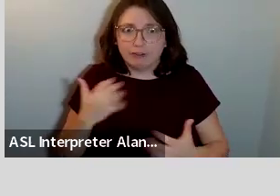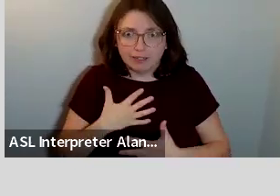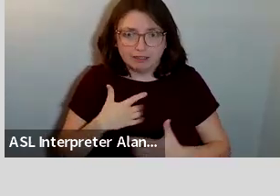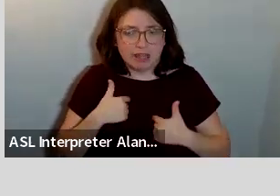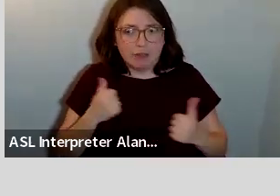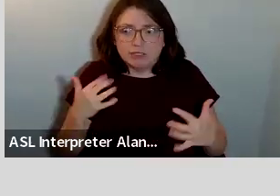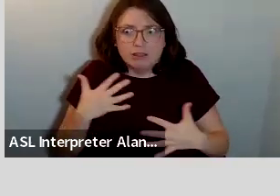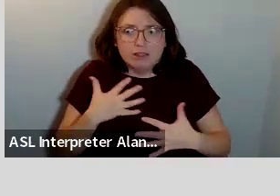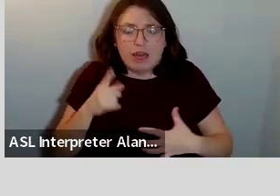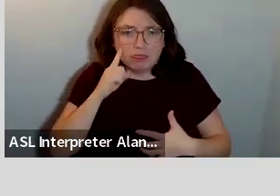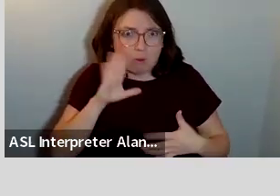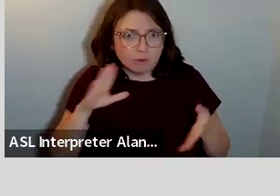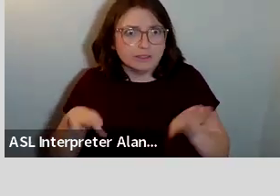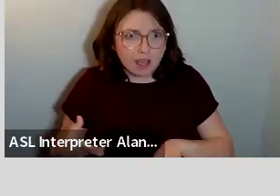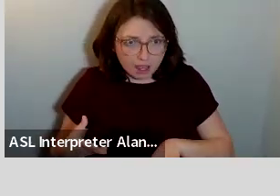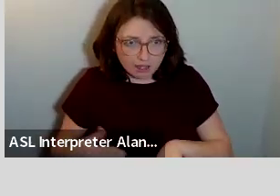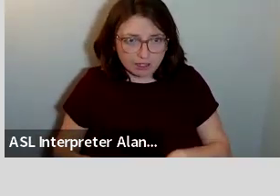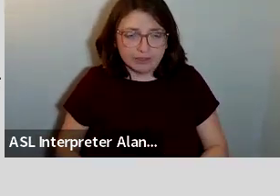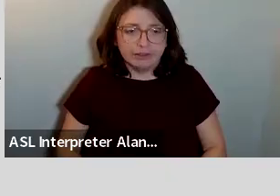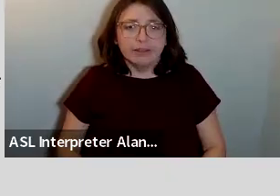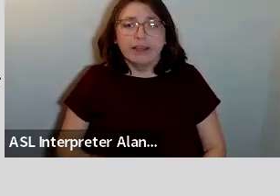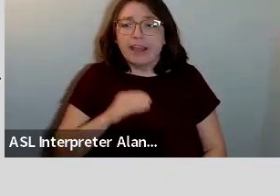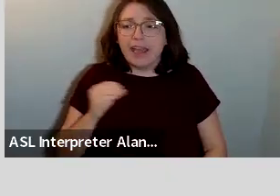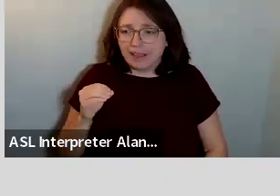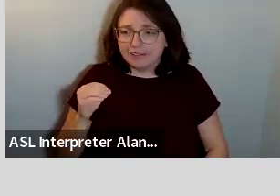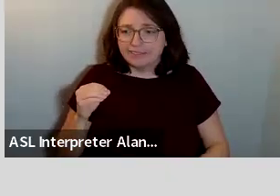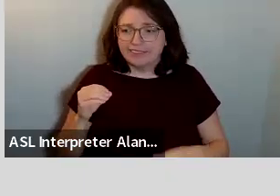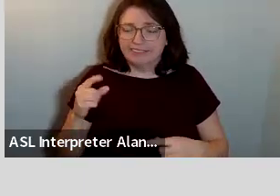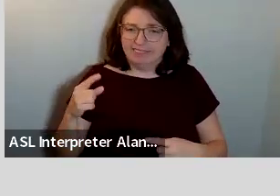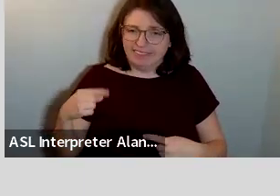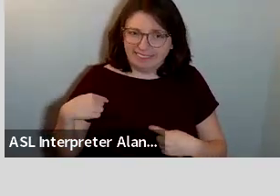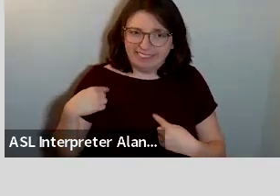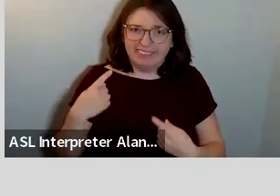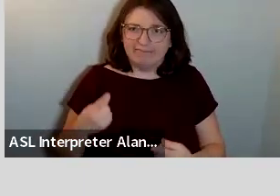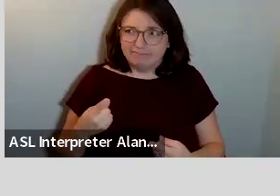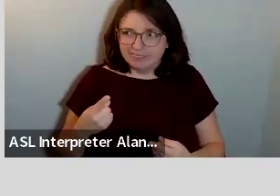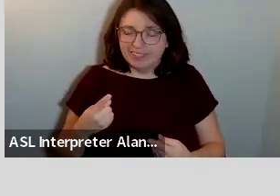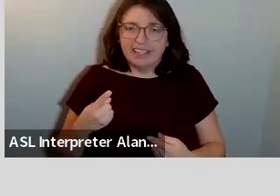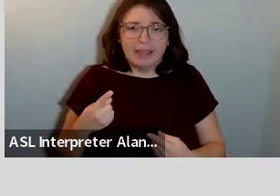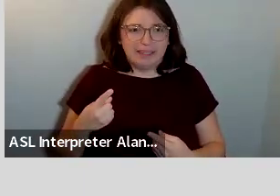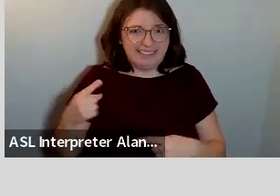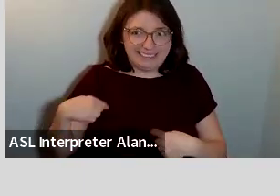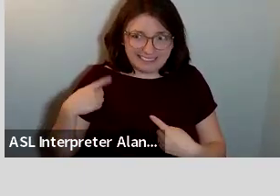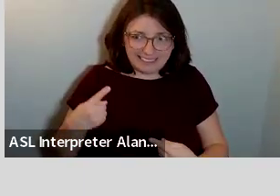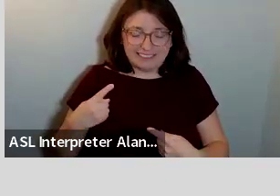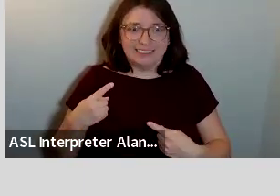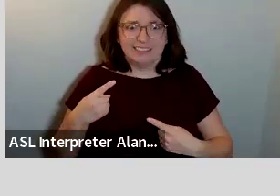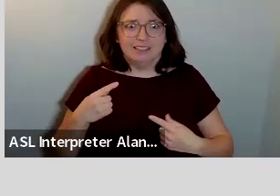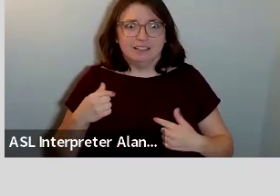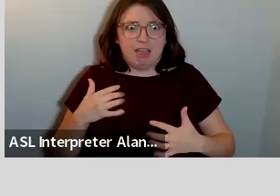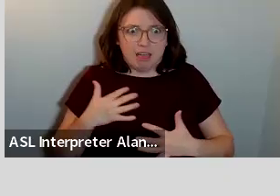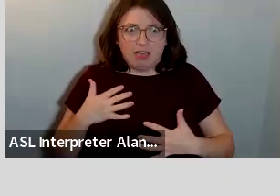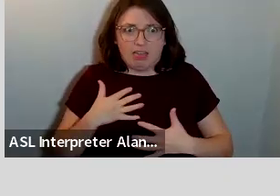going to die. And it leaves lasting reverberations in my soul, I think,